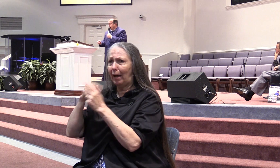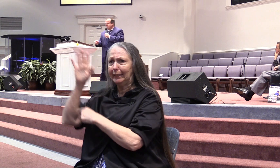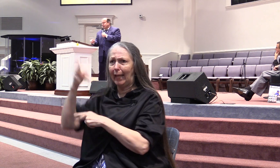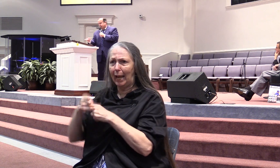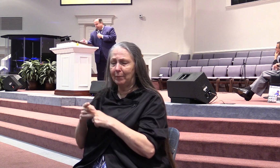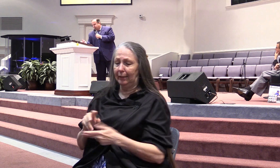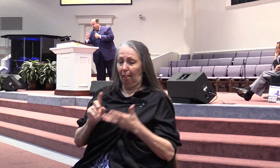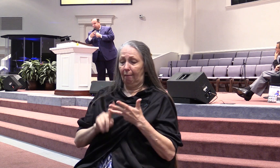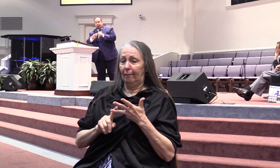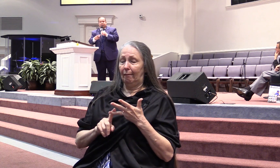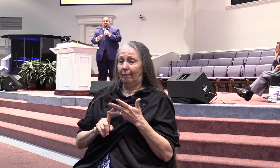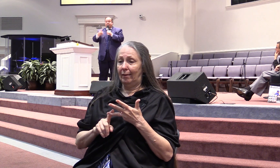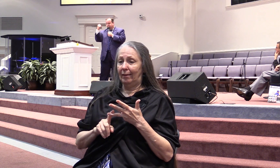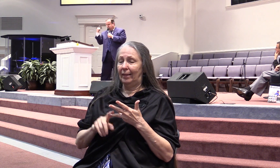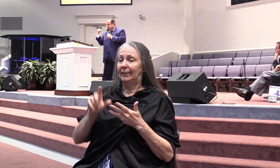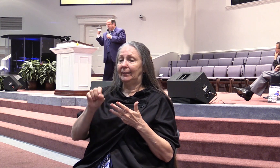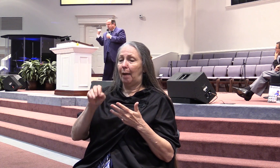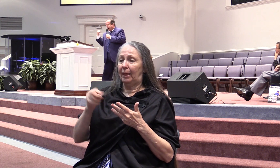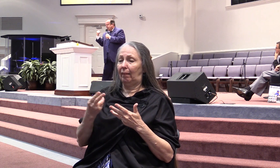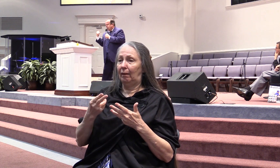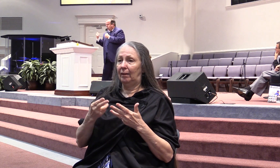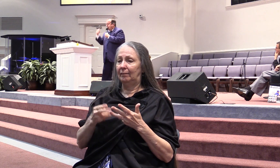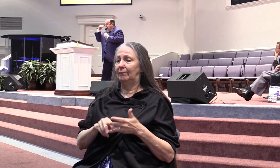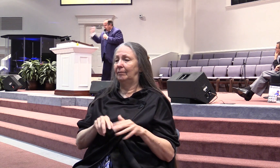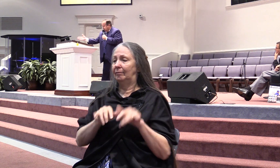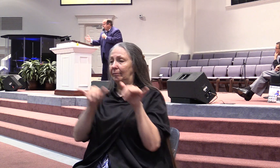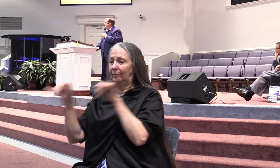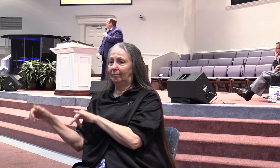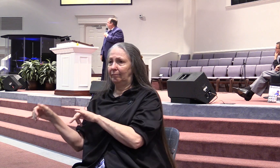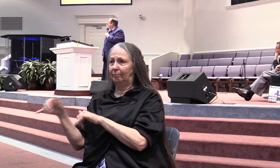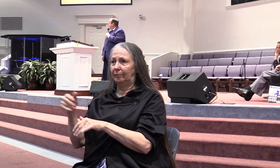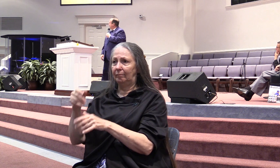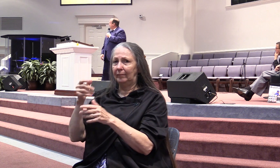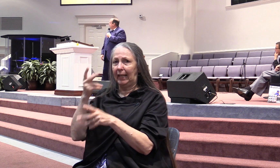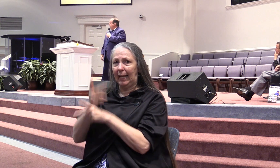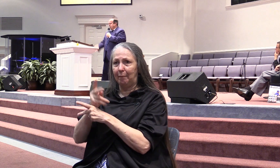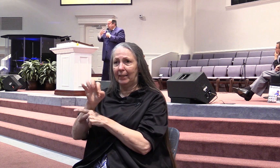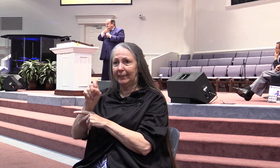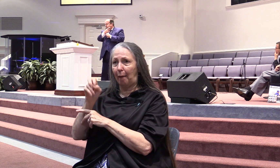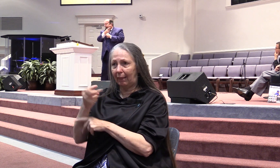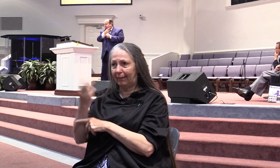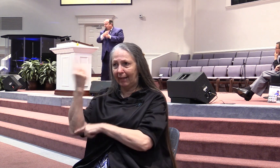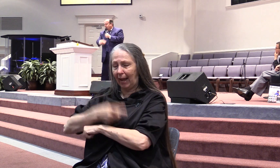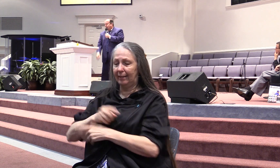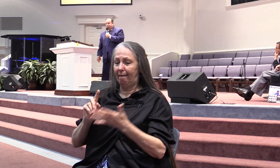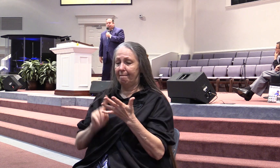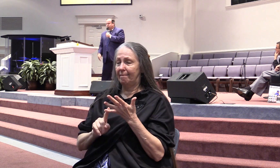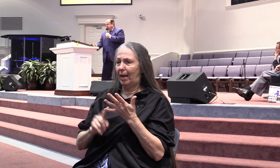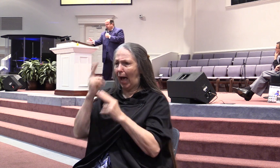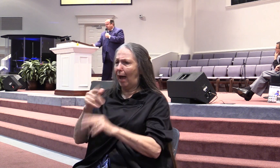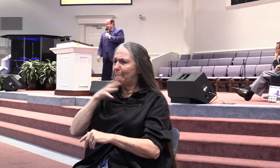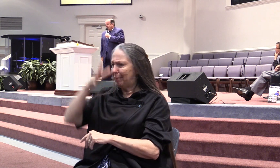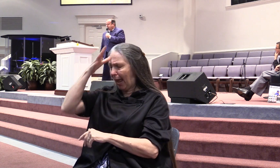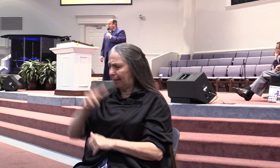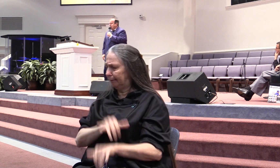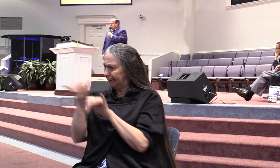commandment 3. Commandment number 4 is about the Sabbath. Here's Leviticus 19 and 3. Keep my Sabbaths. Commandment number 5 is honor your father and mother.